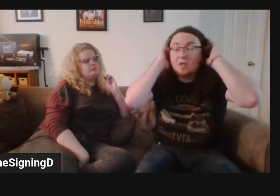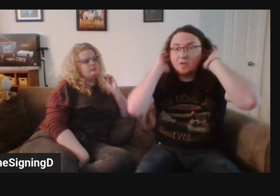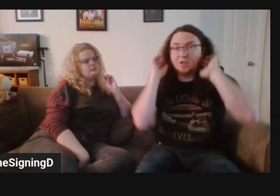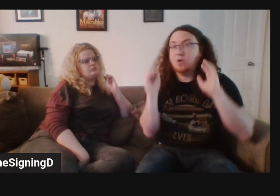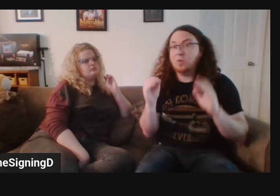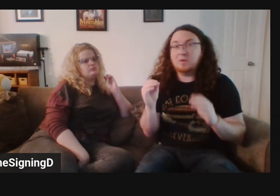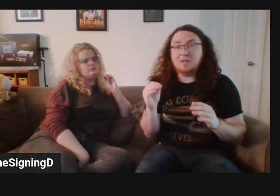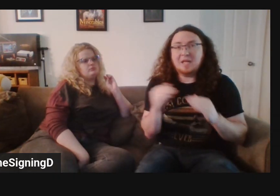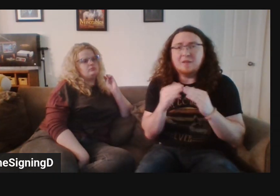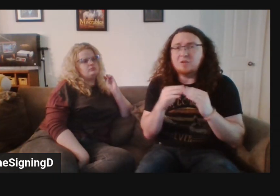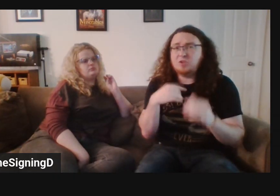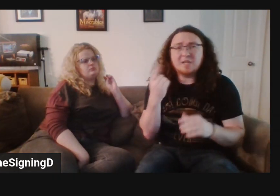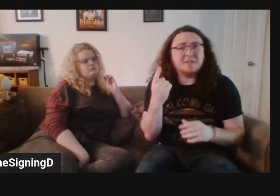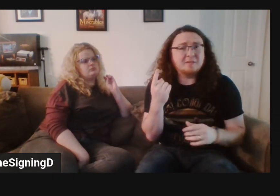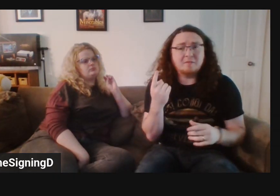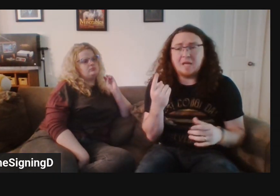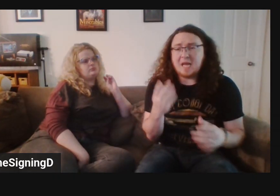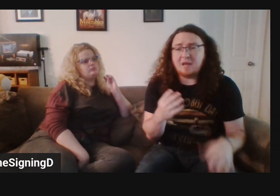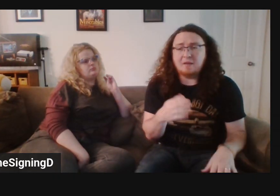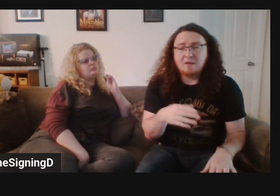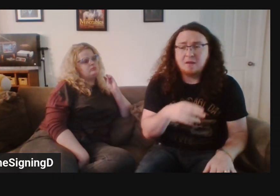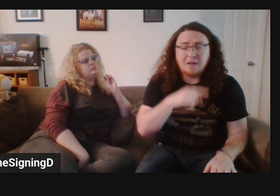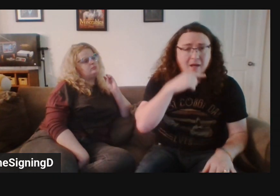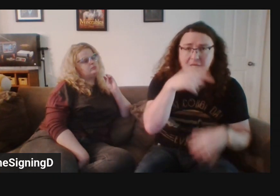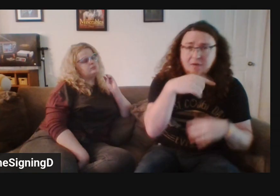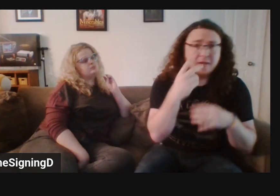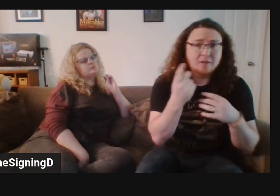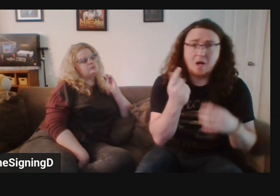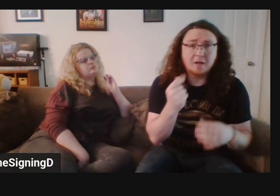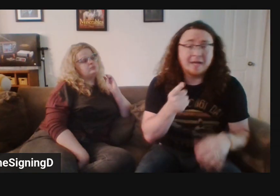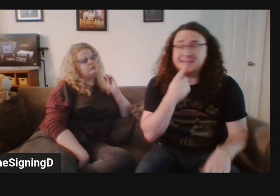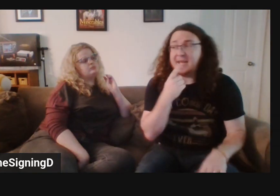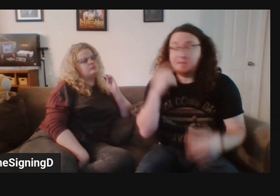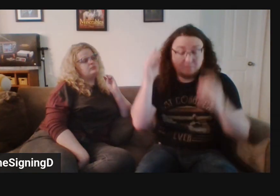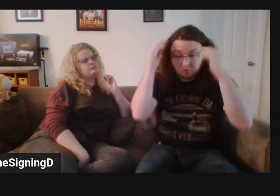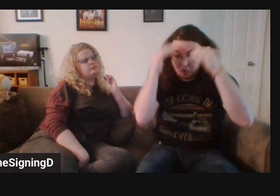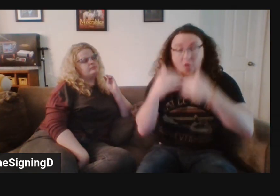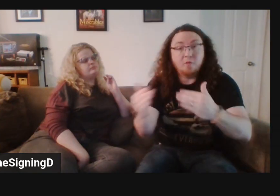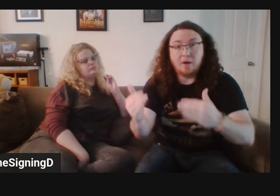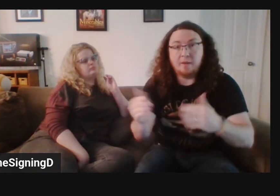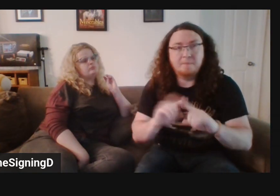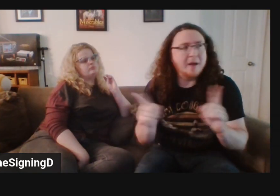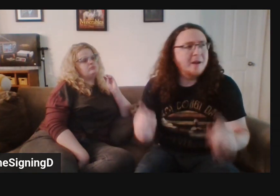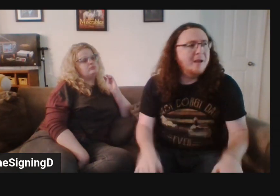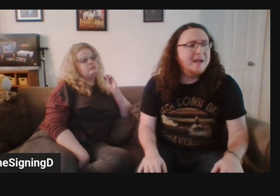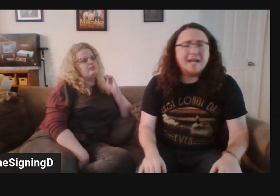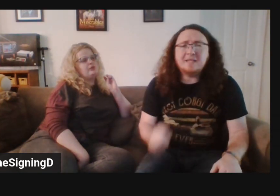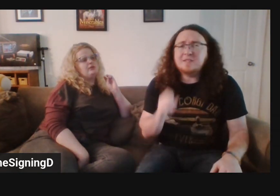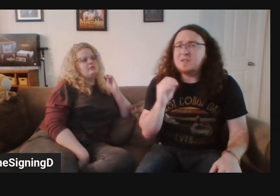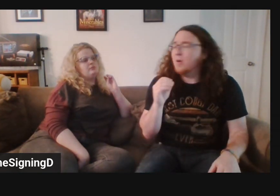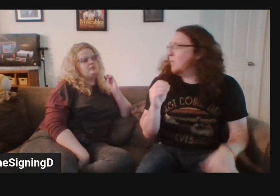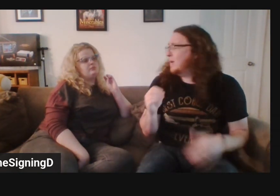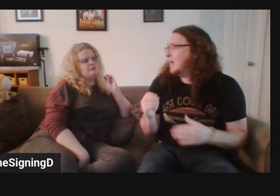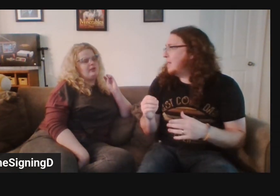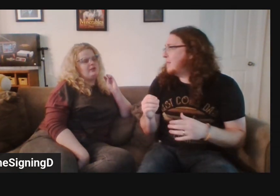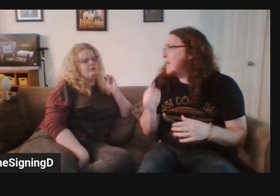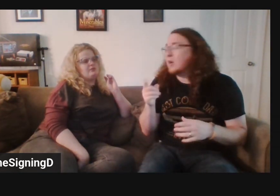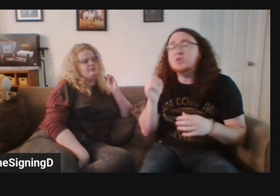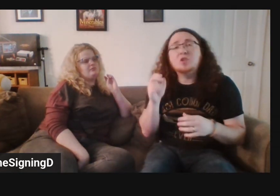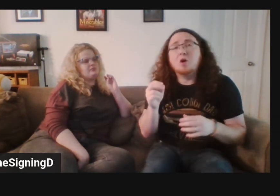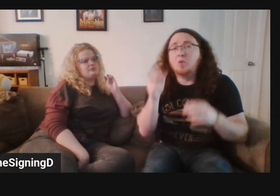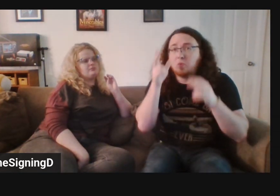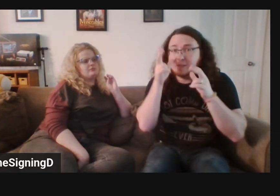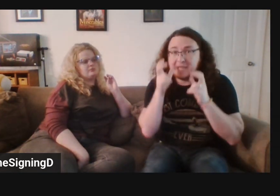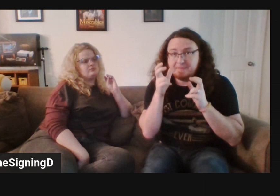commands. So even just a hearing dog, I say, go for it. But they